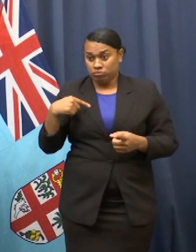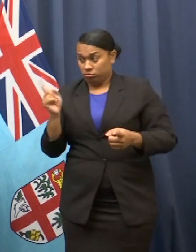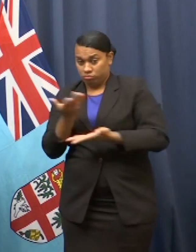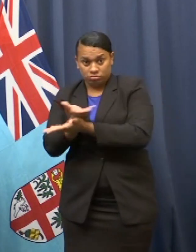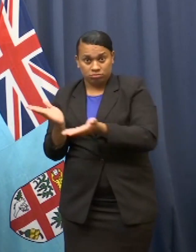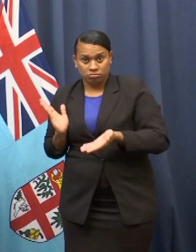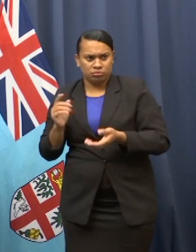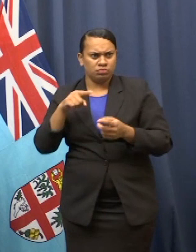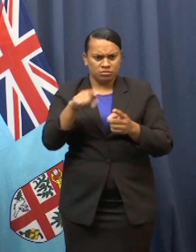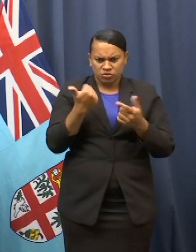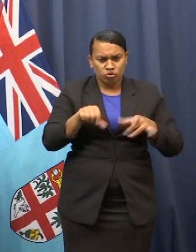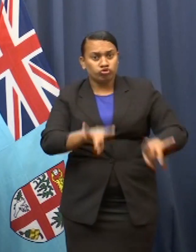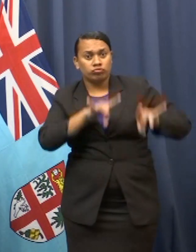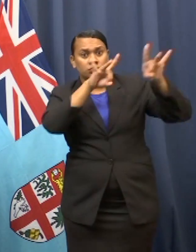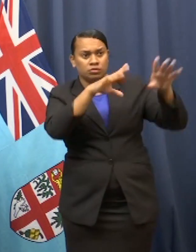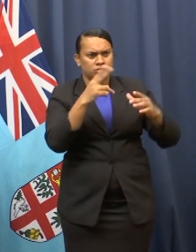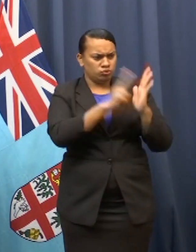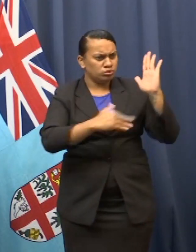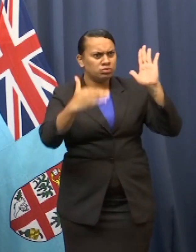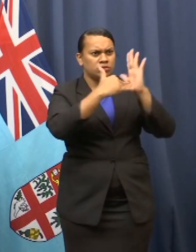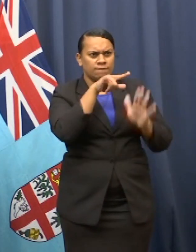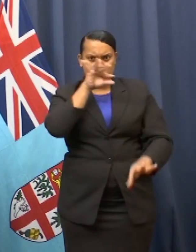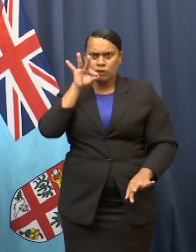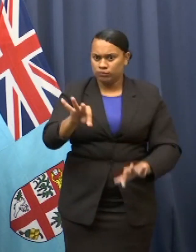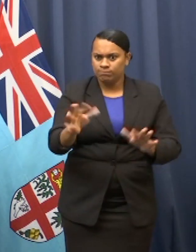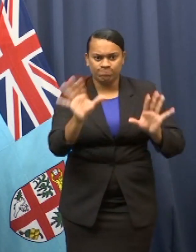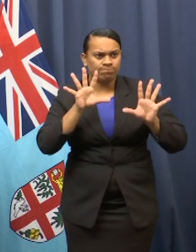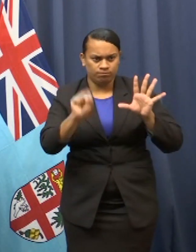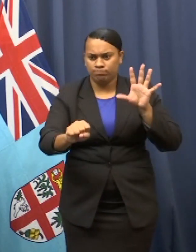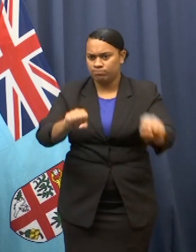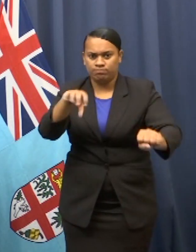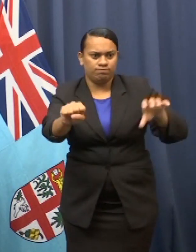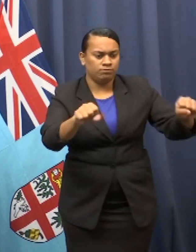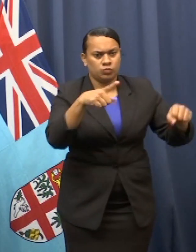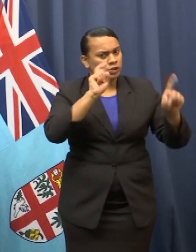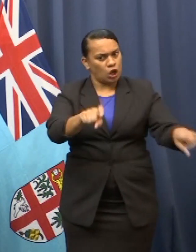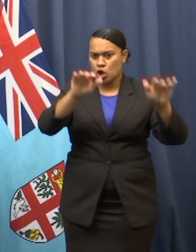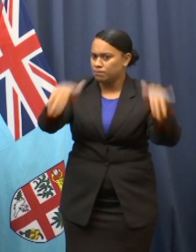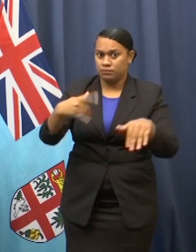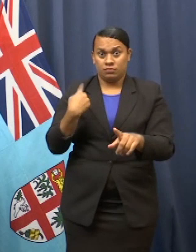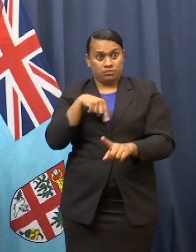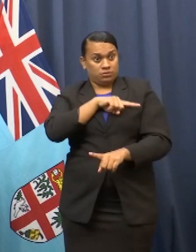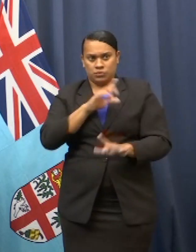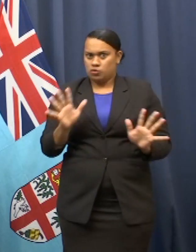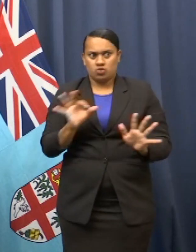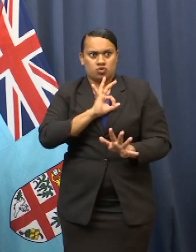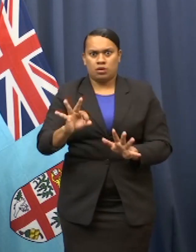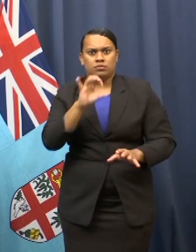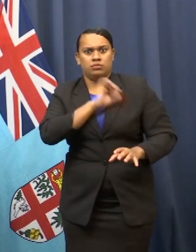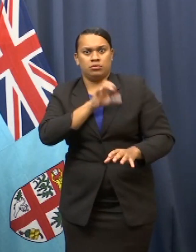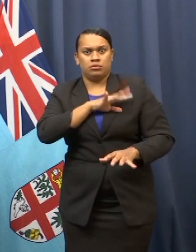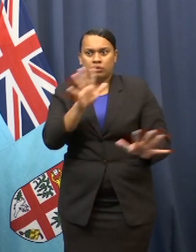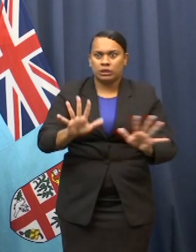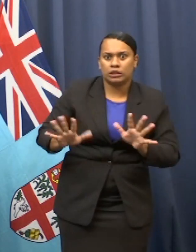have been forced to take this heavy undertaking, a path we are not afraid to follow if and when the